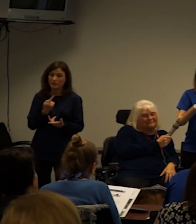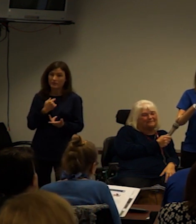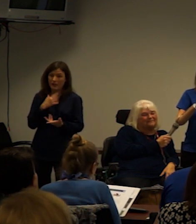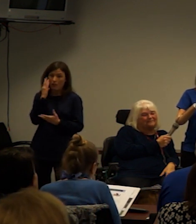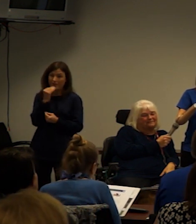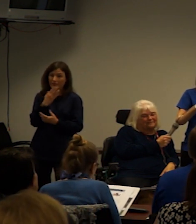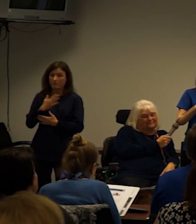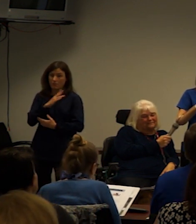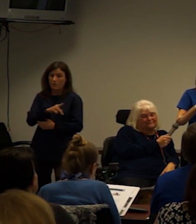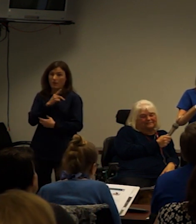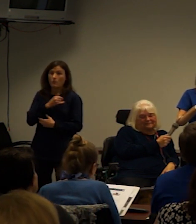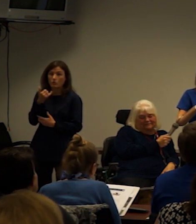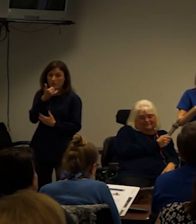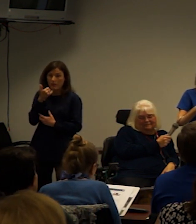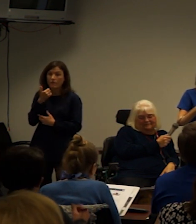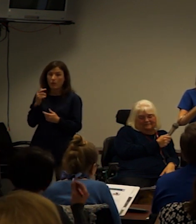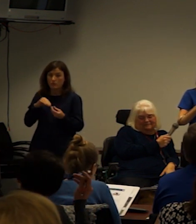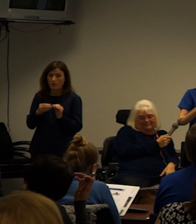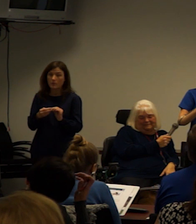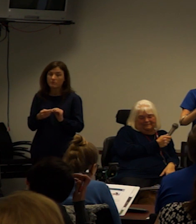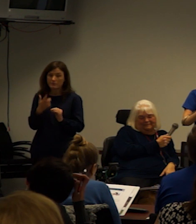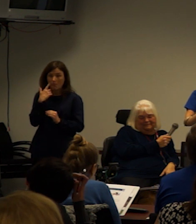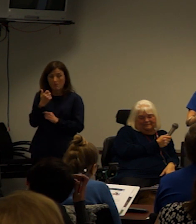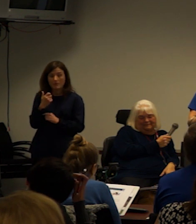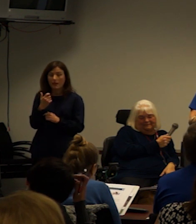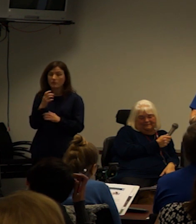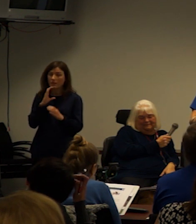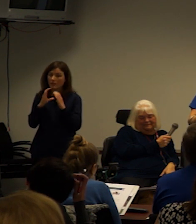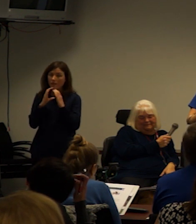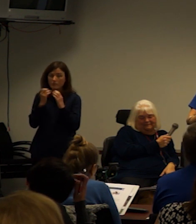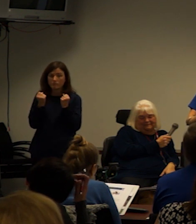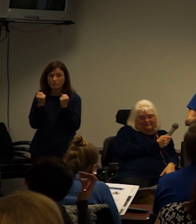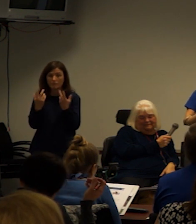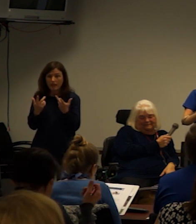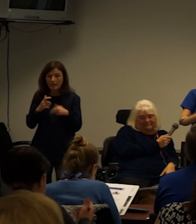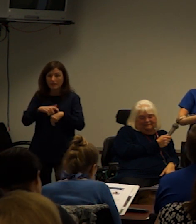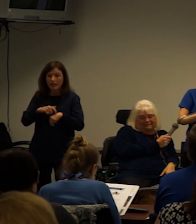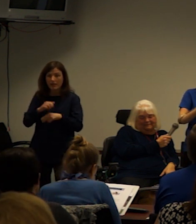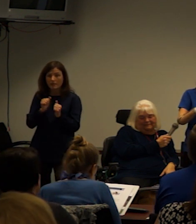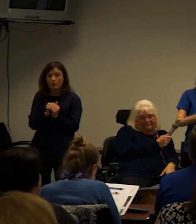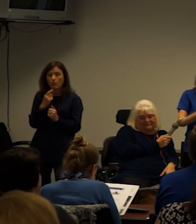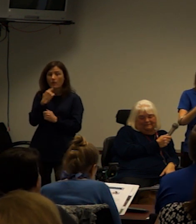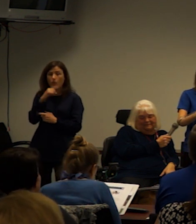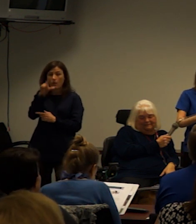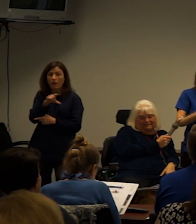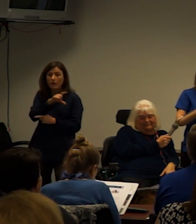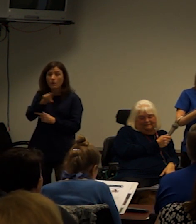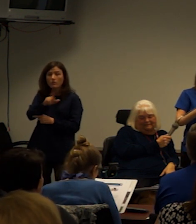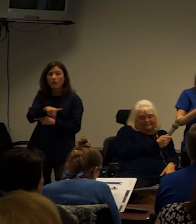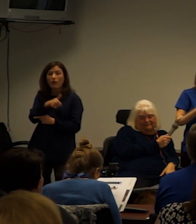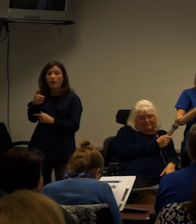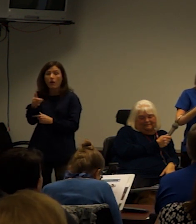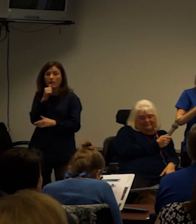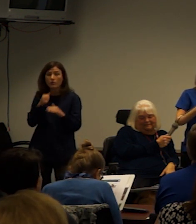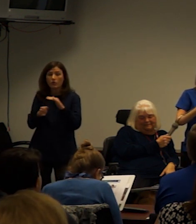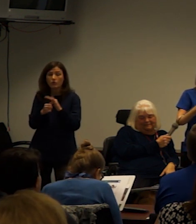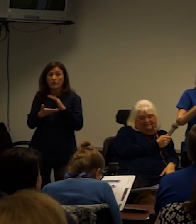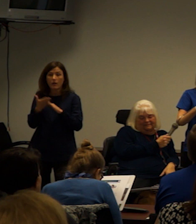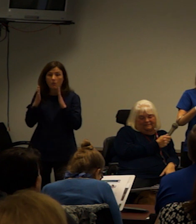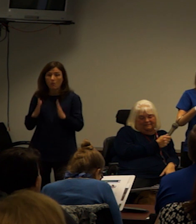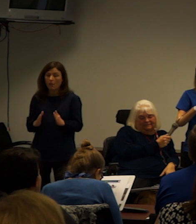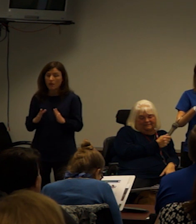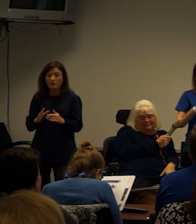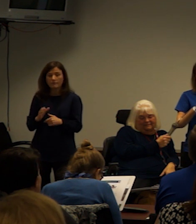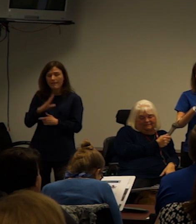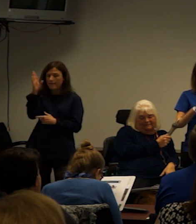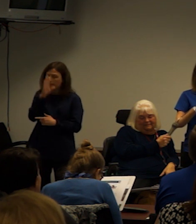give you my personal cell phone number. Because we've had this conversation so many times with the Red Cross and other shelter operators that it should